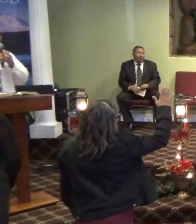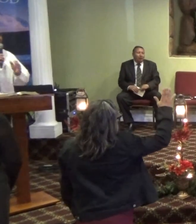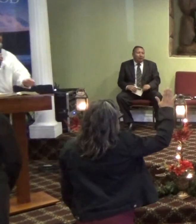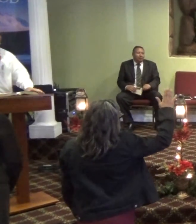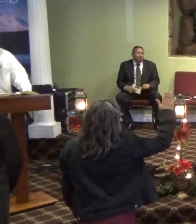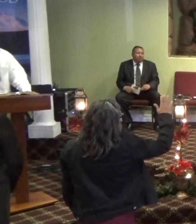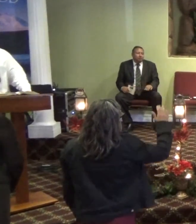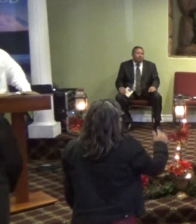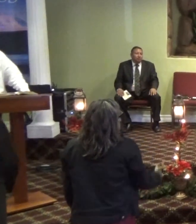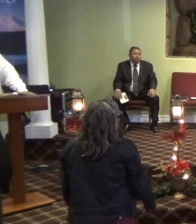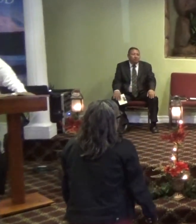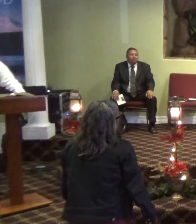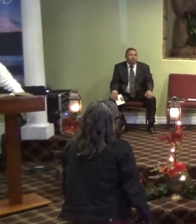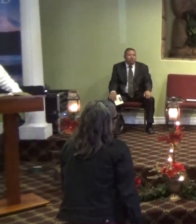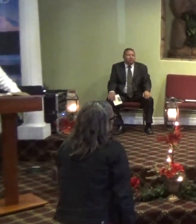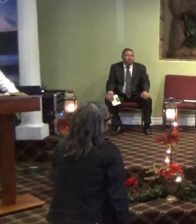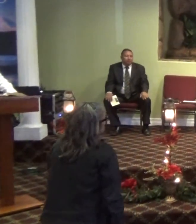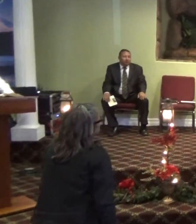salir.